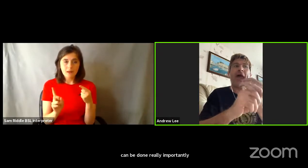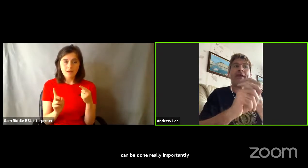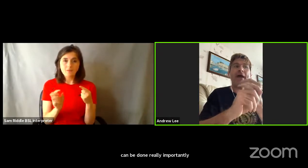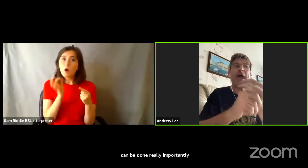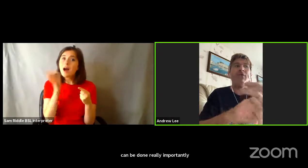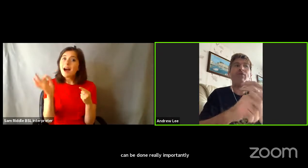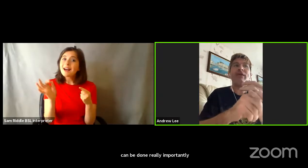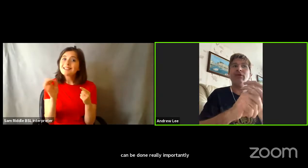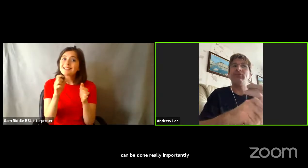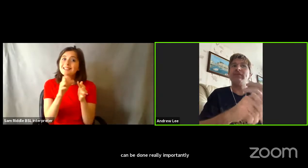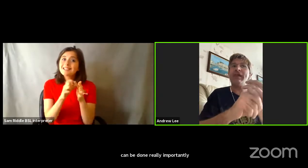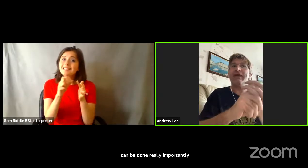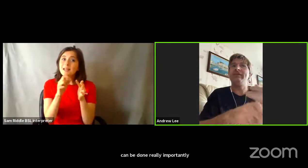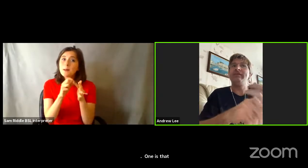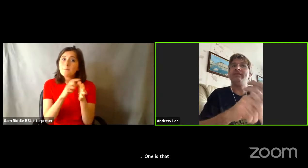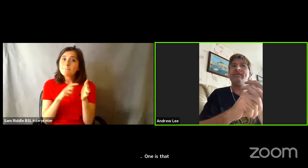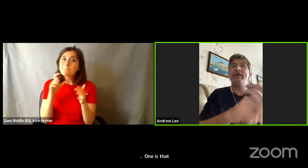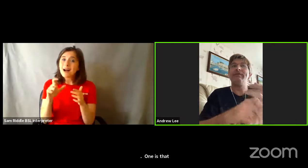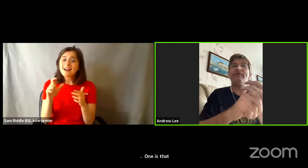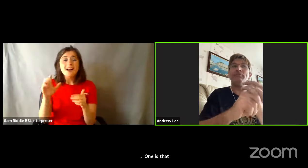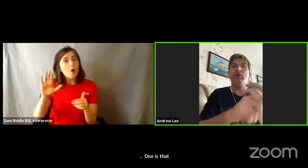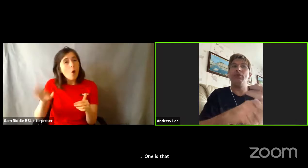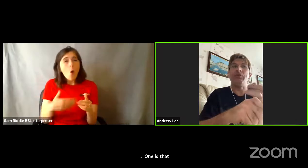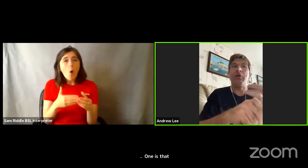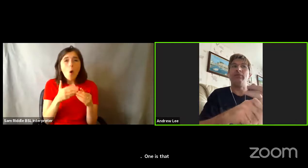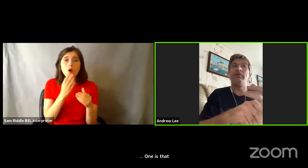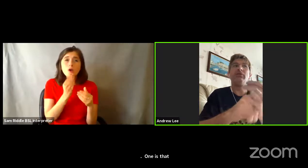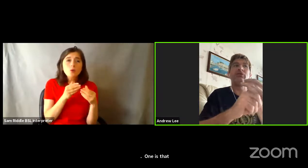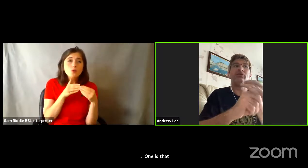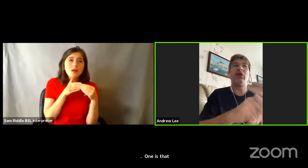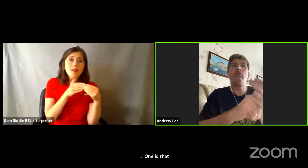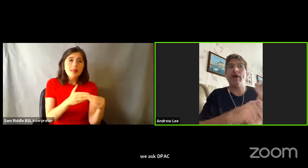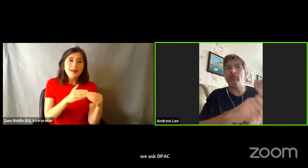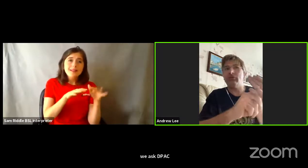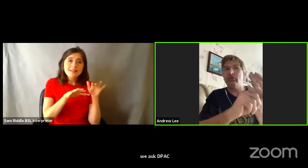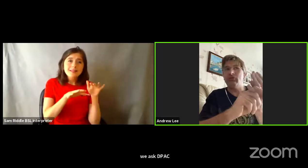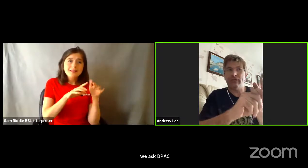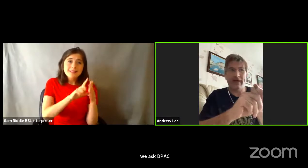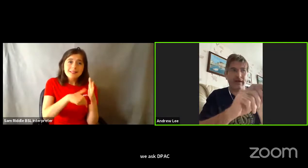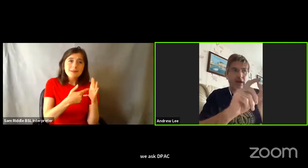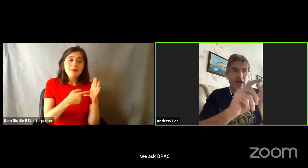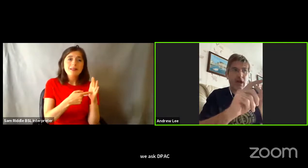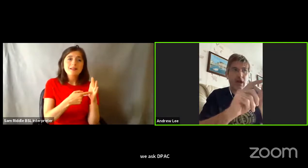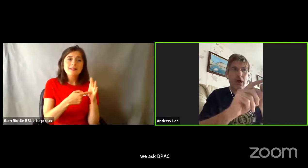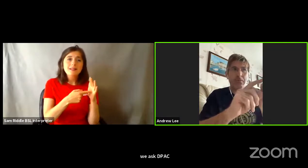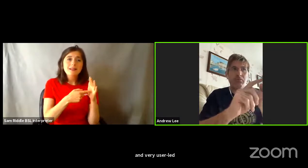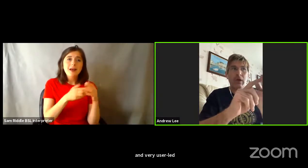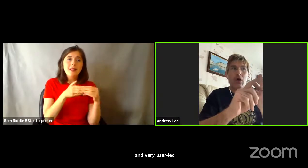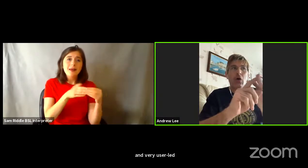DPAC and every user-led disability movement to turn around to the